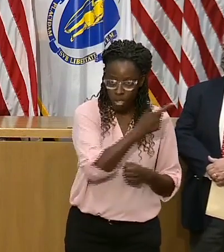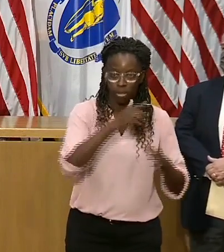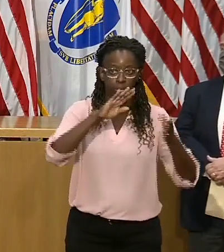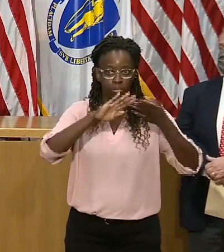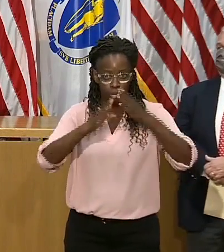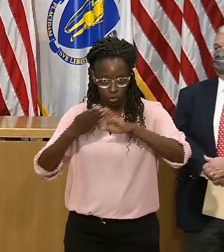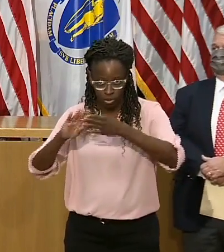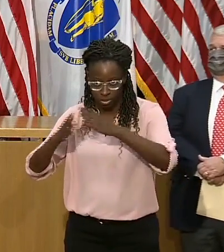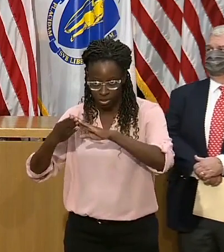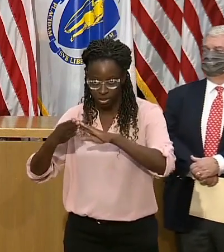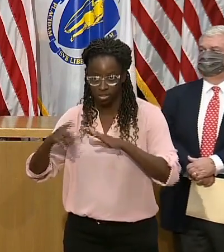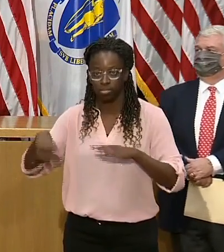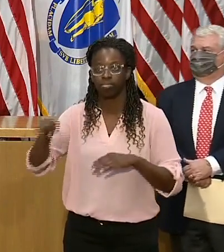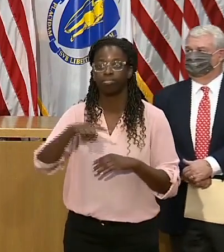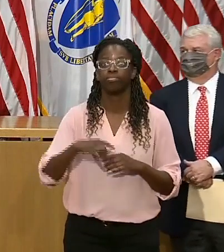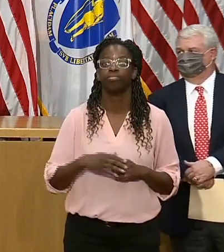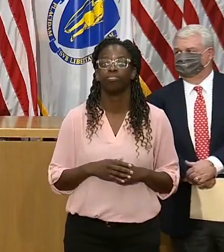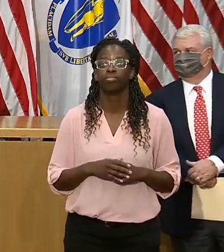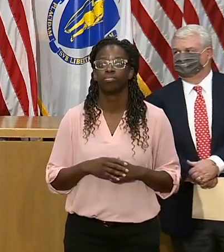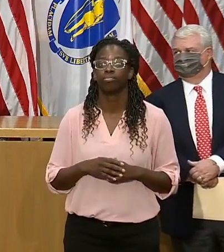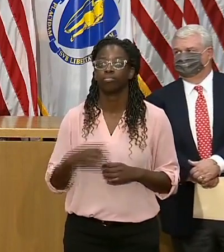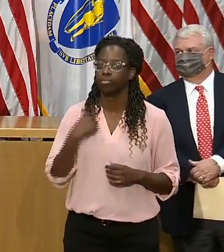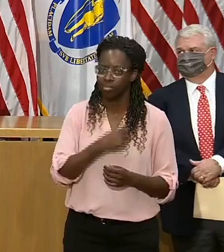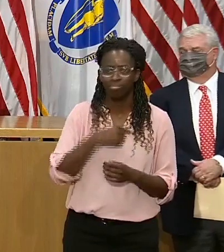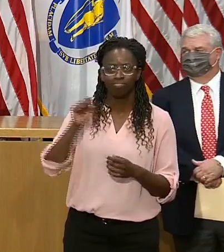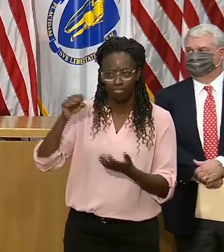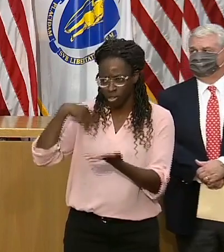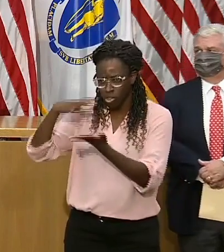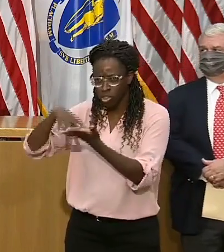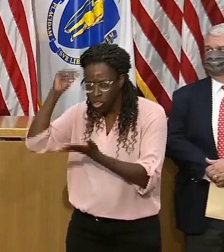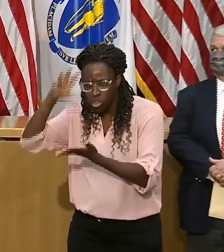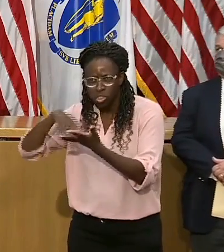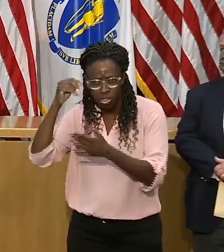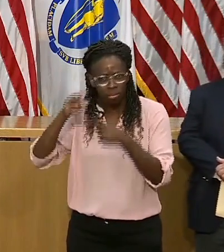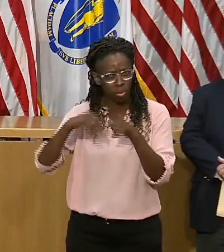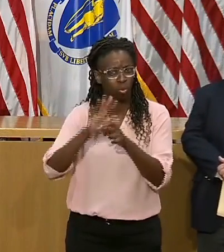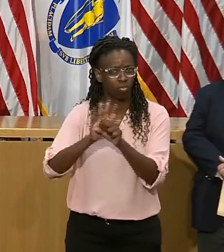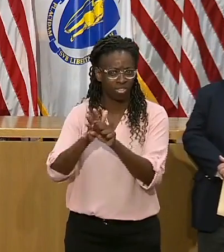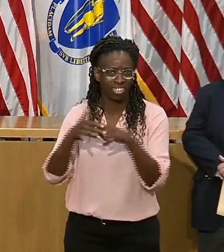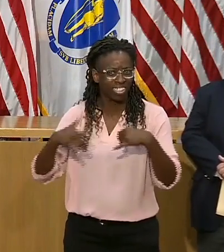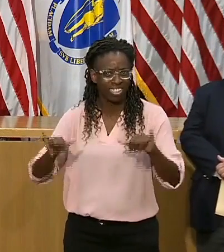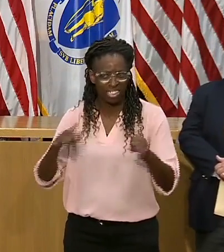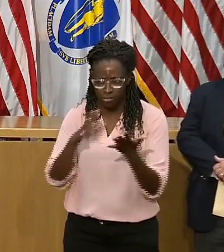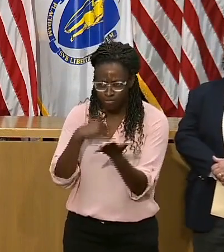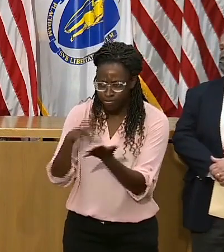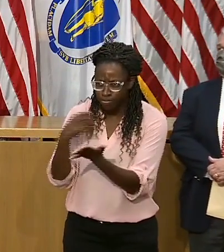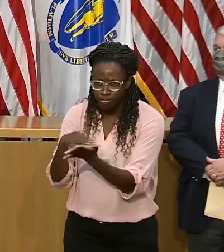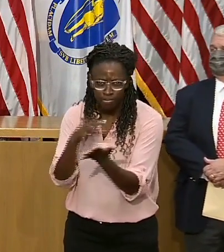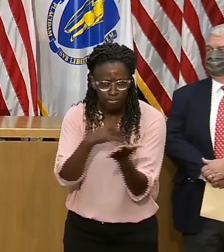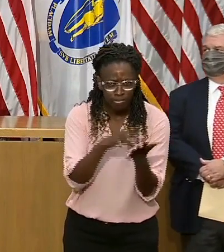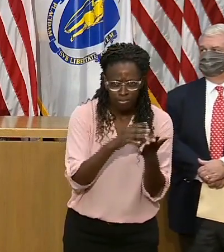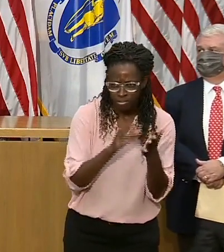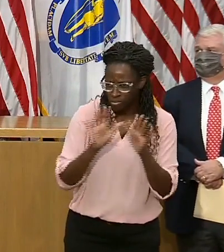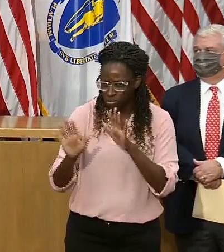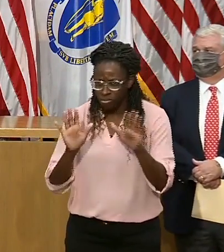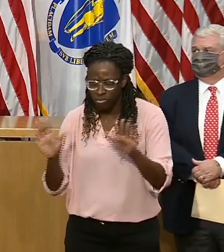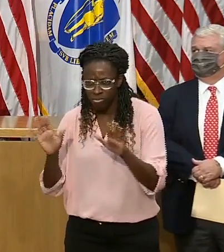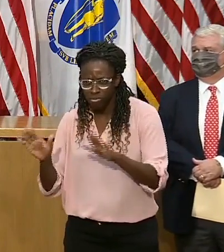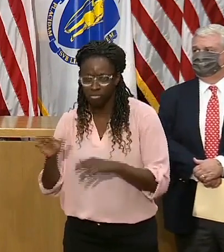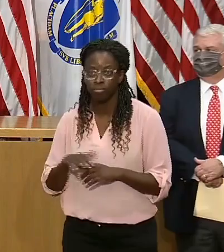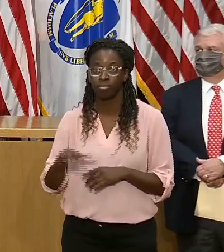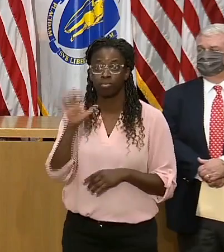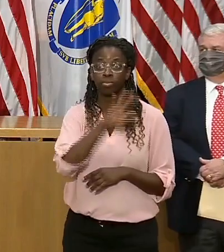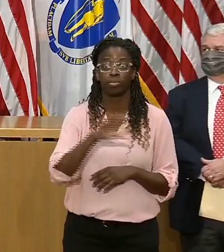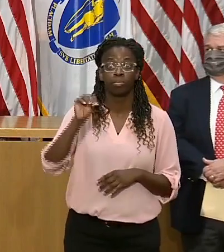familiar with this, and it's not just here in Massachusetts, but in other states as well. I mean, I talk to governors in other states in the region on a pretty